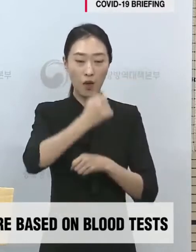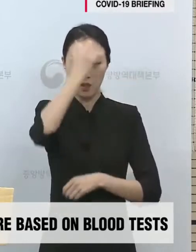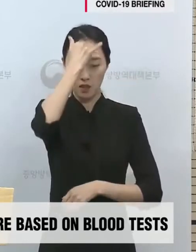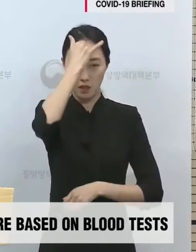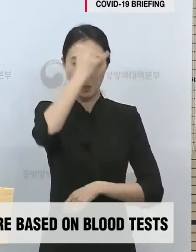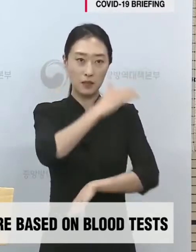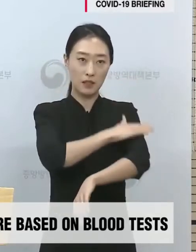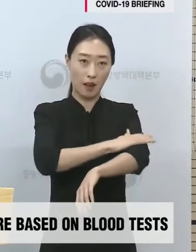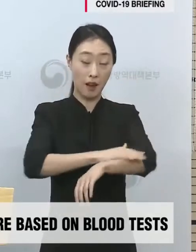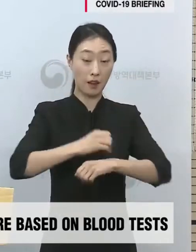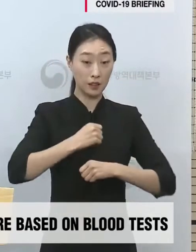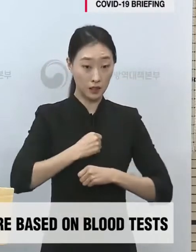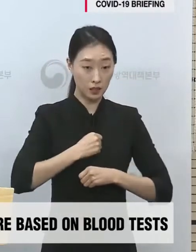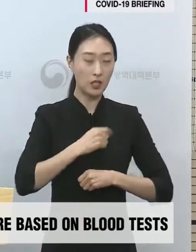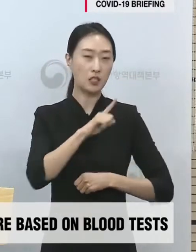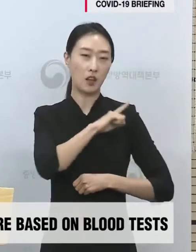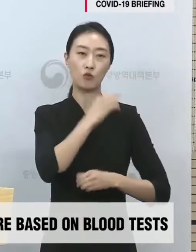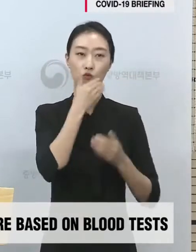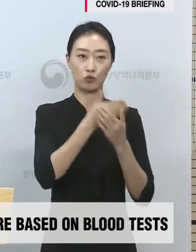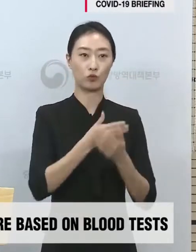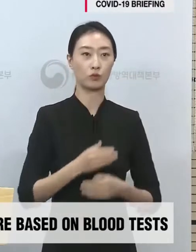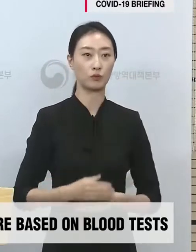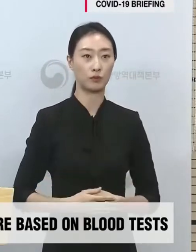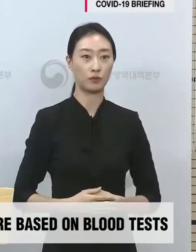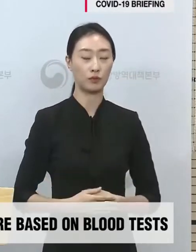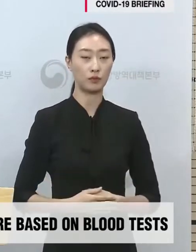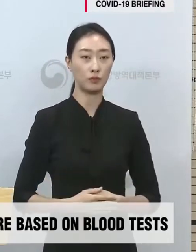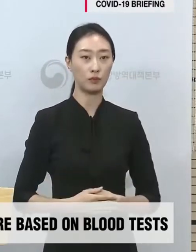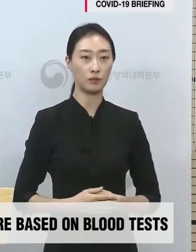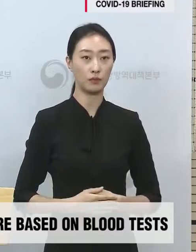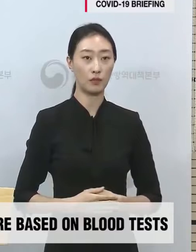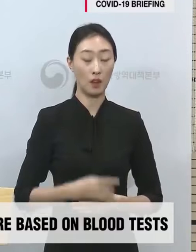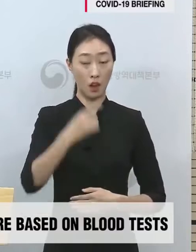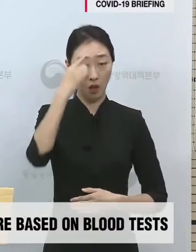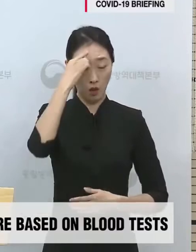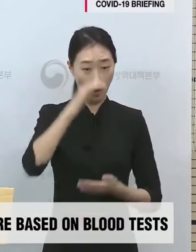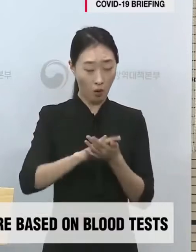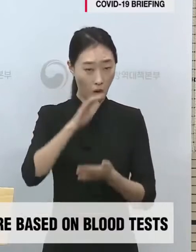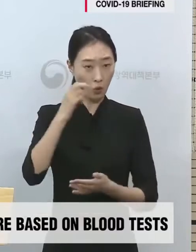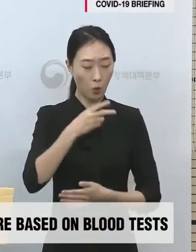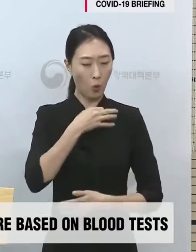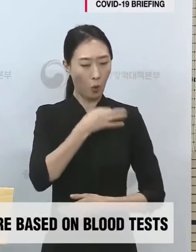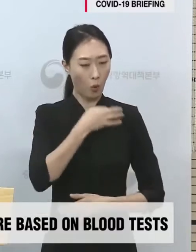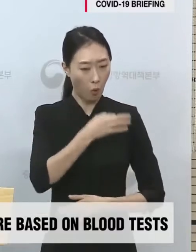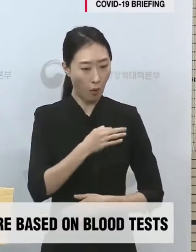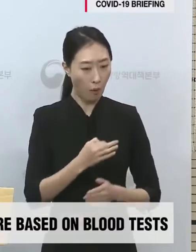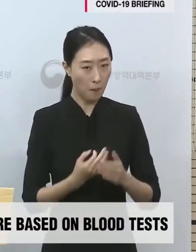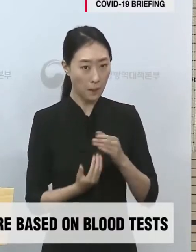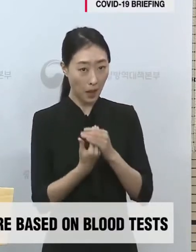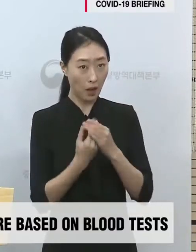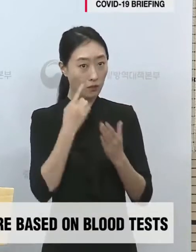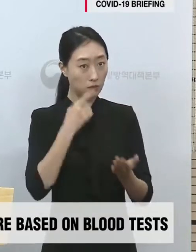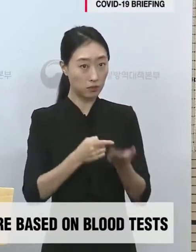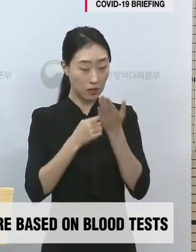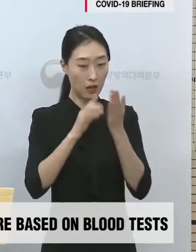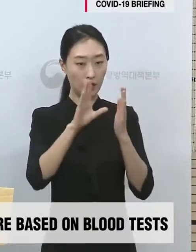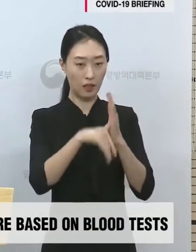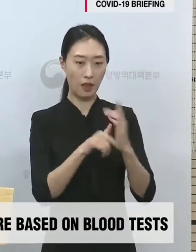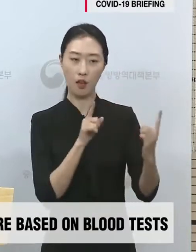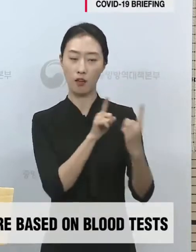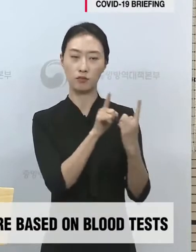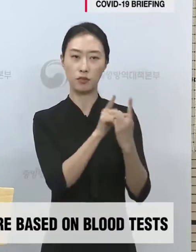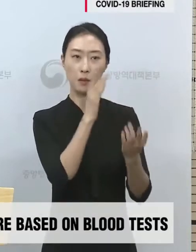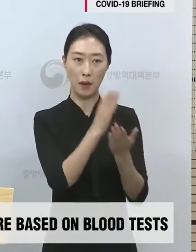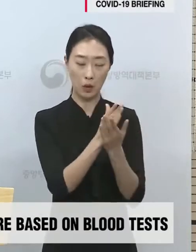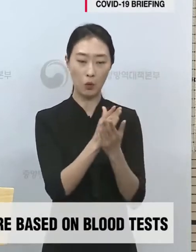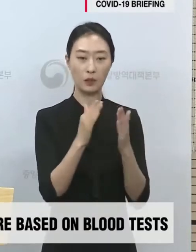please cover your mouth with your elbows or sleeves. So keeping this coughing etiquette is very important.